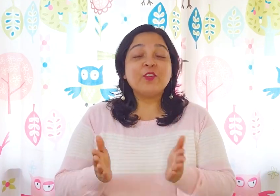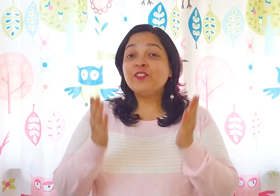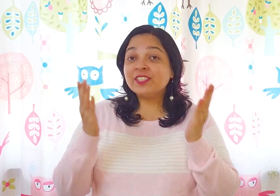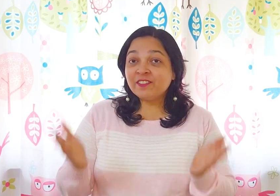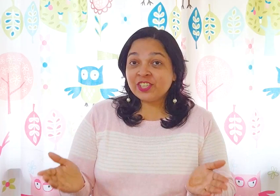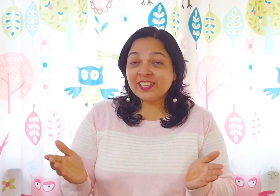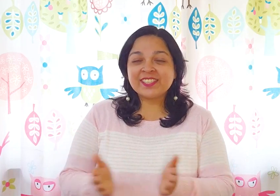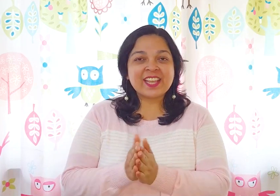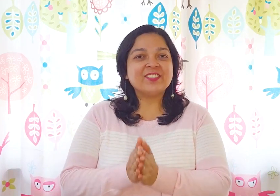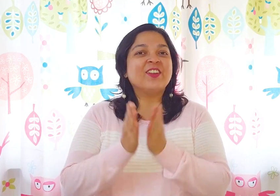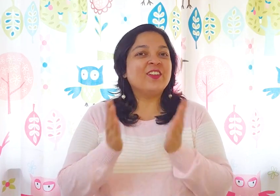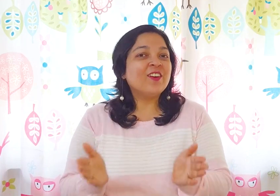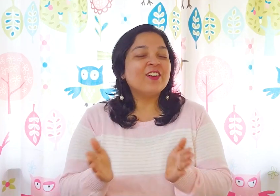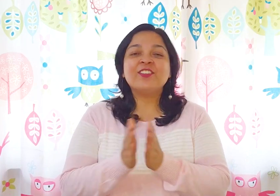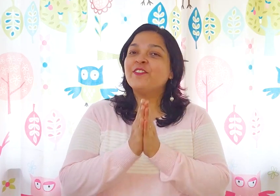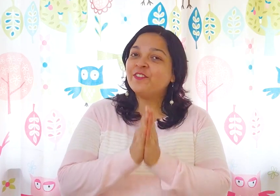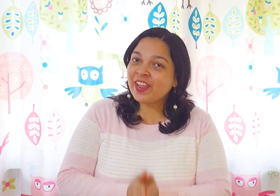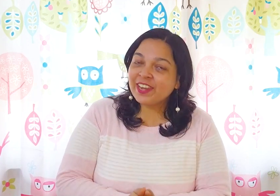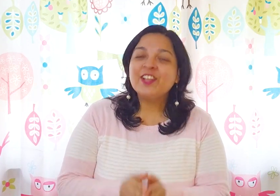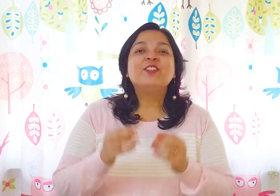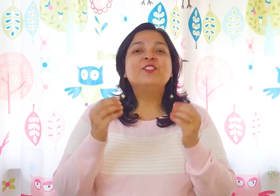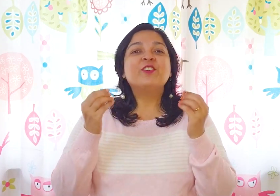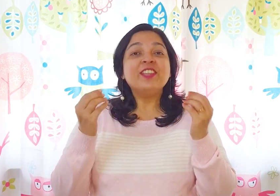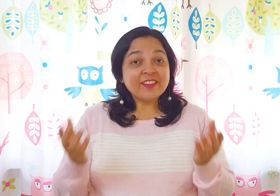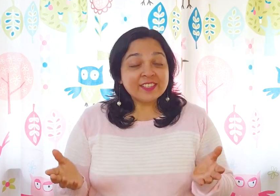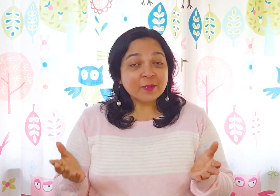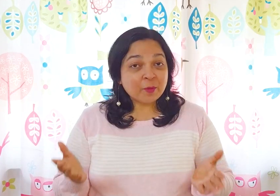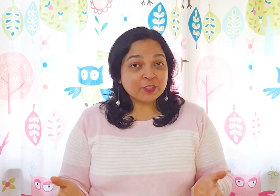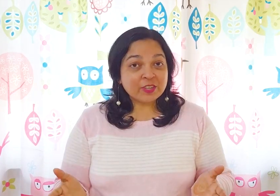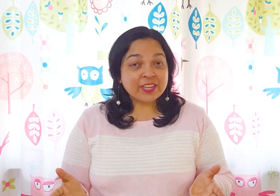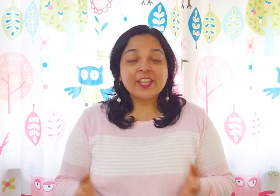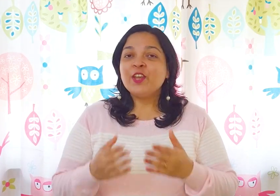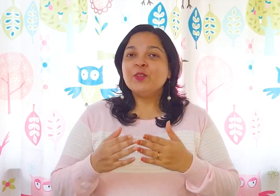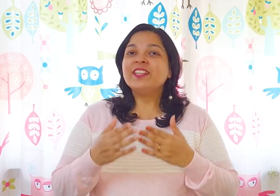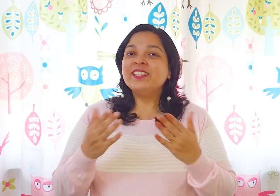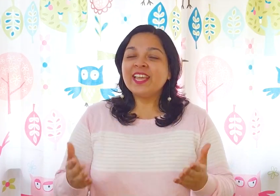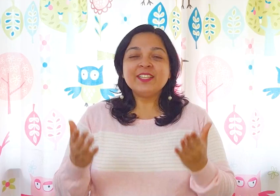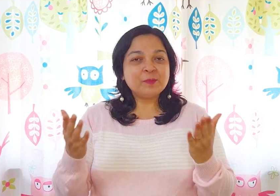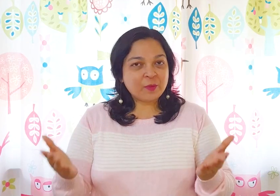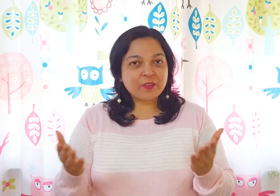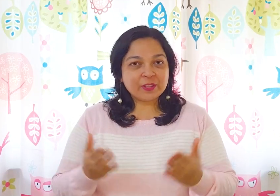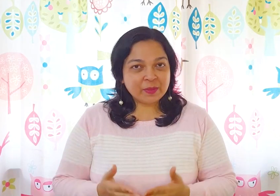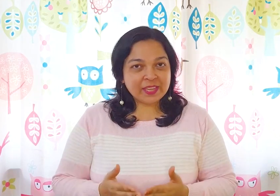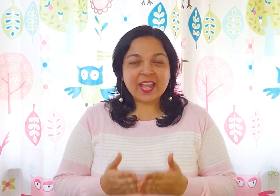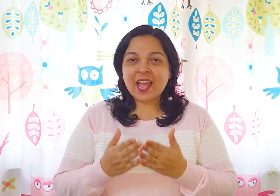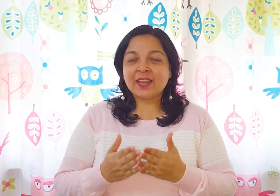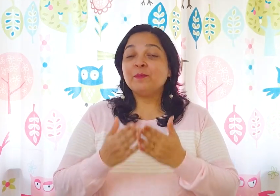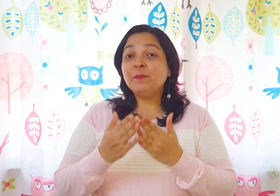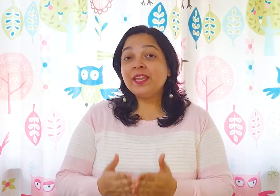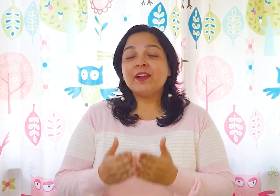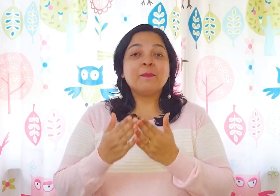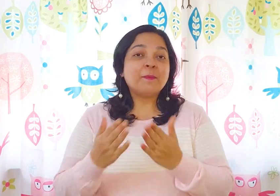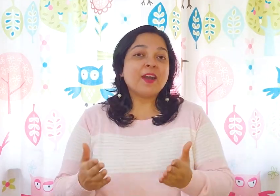you have not received Jesus as your Lord, your friend, so here is the opportunity. You can say this prayer with me